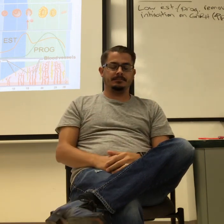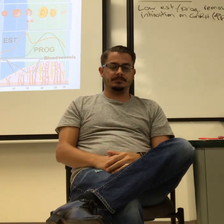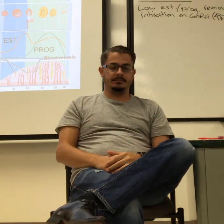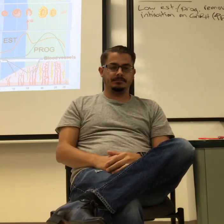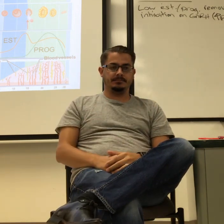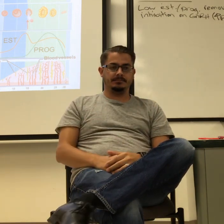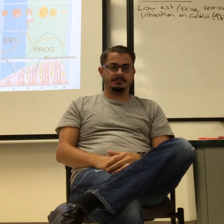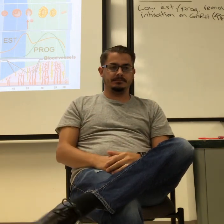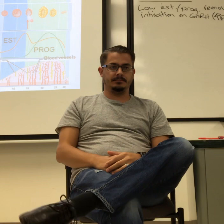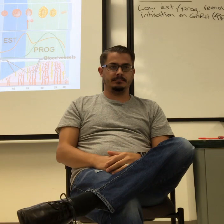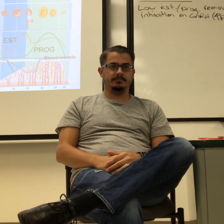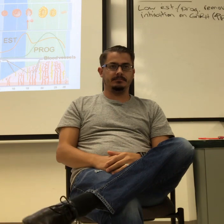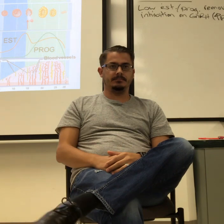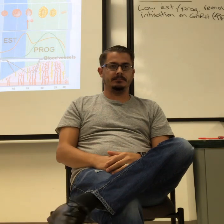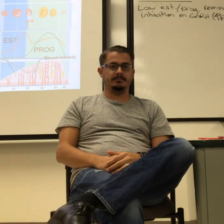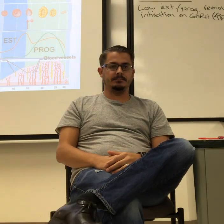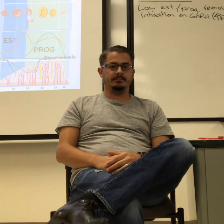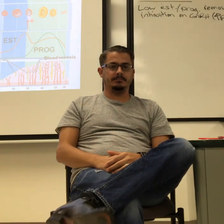Okay.